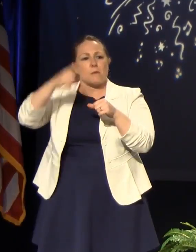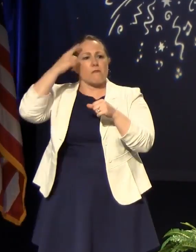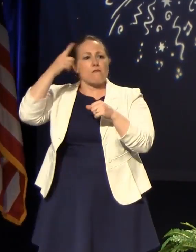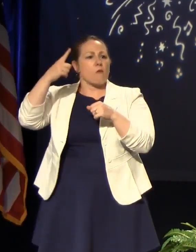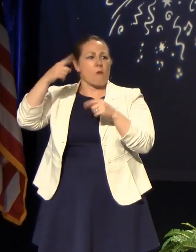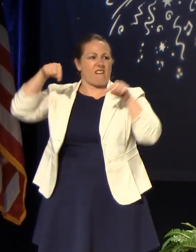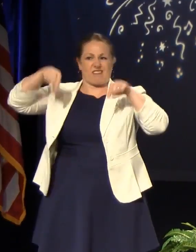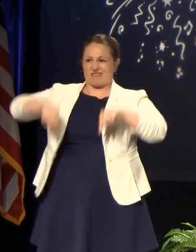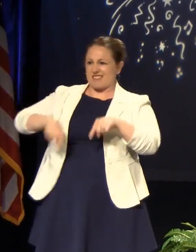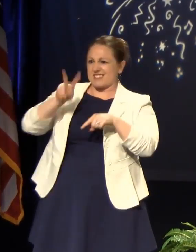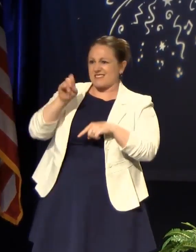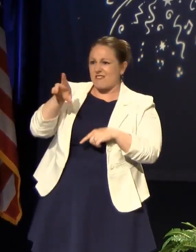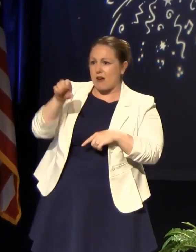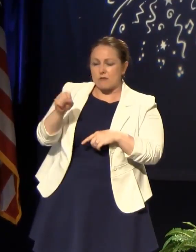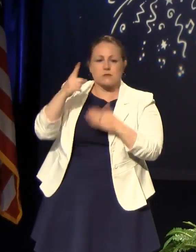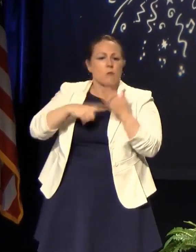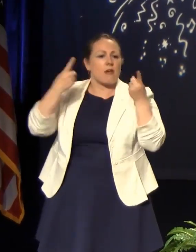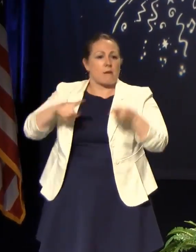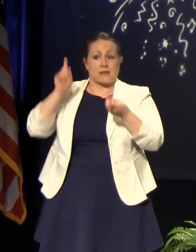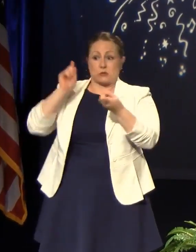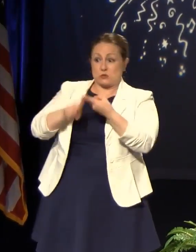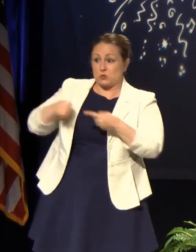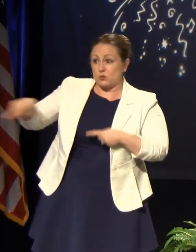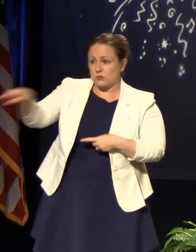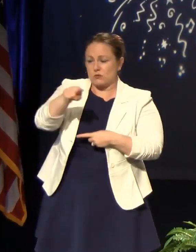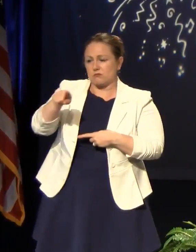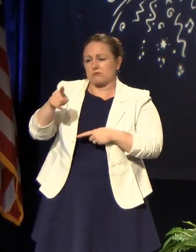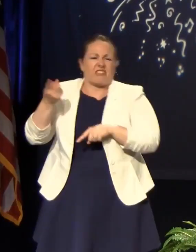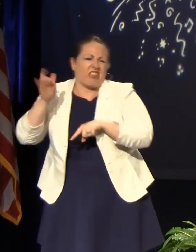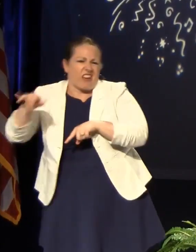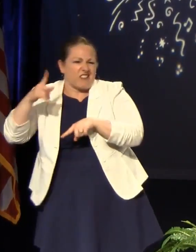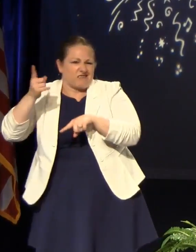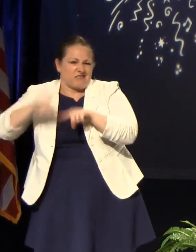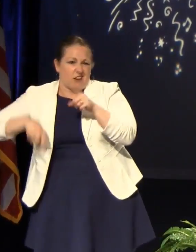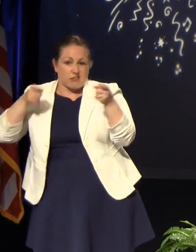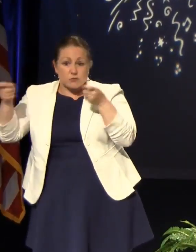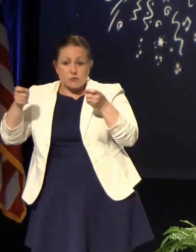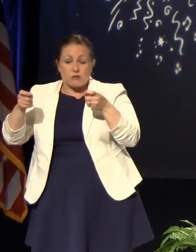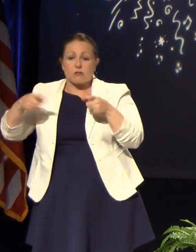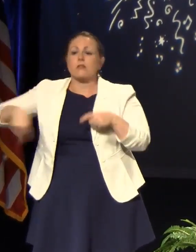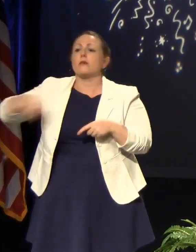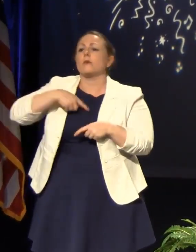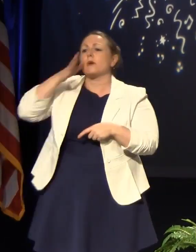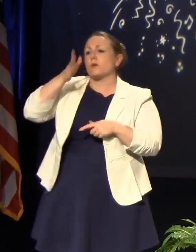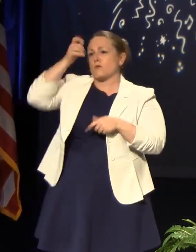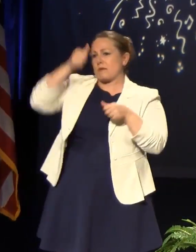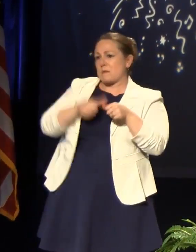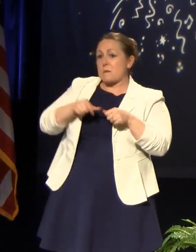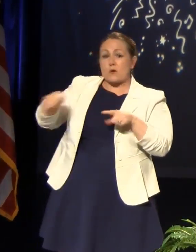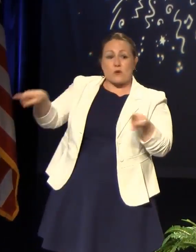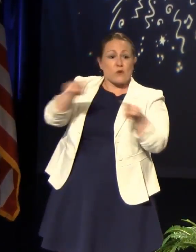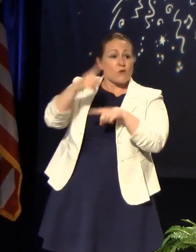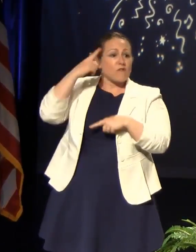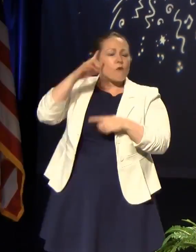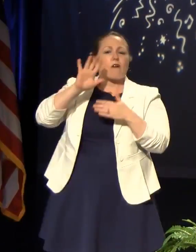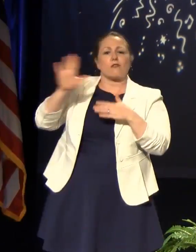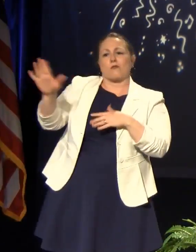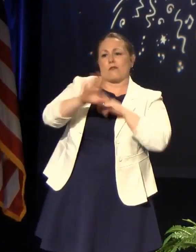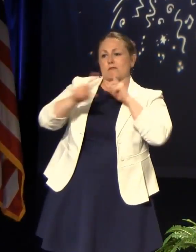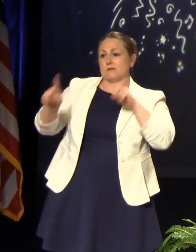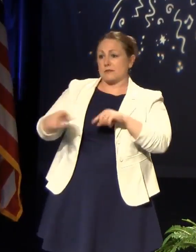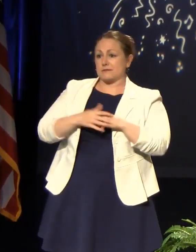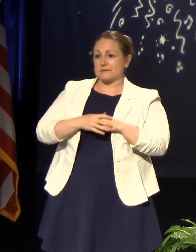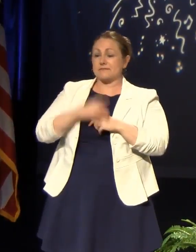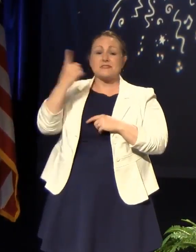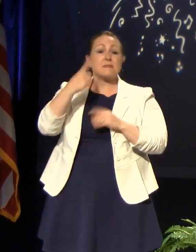to you. You can't control that. I believe you will be remembered for how you have responded. You have taken a negative and